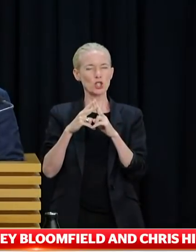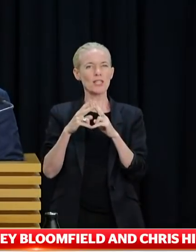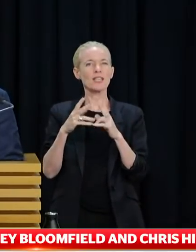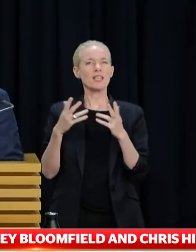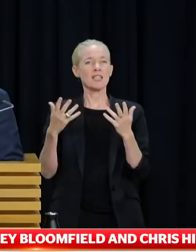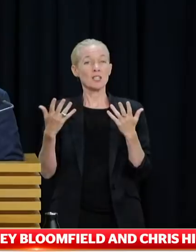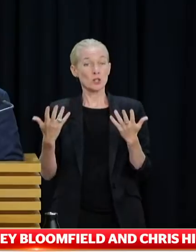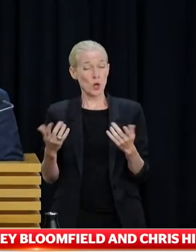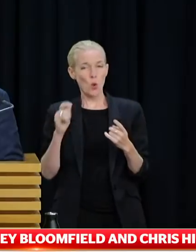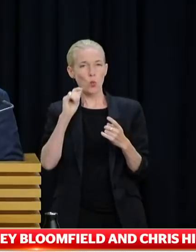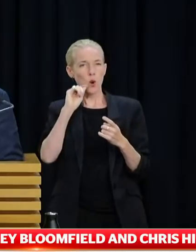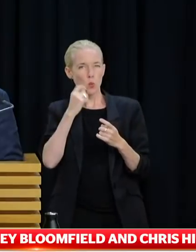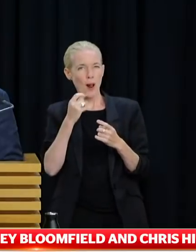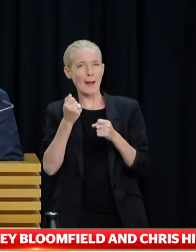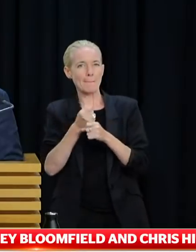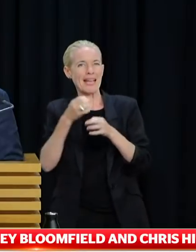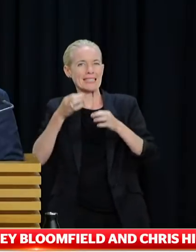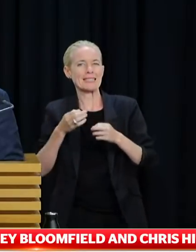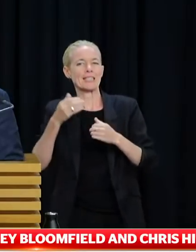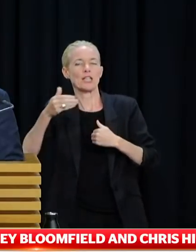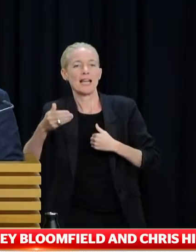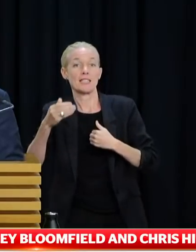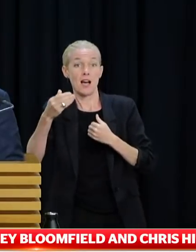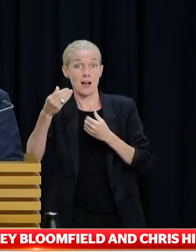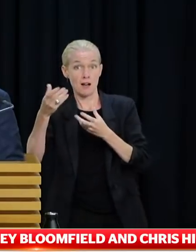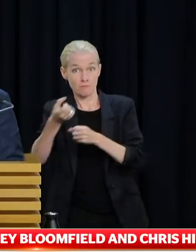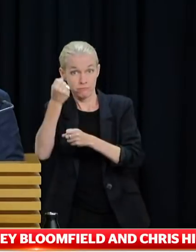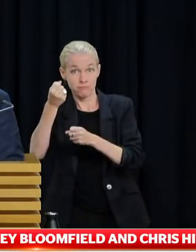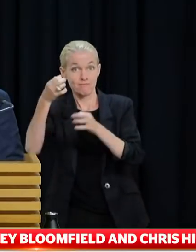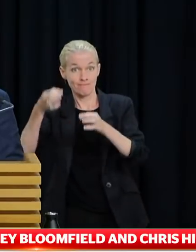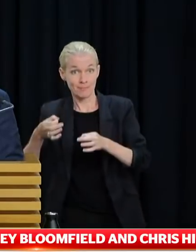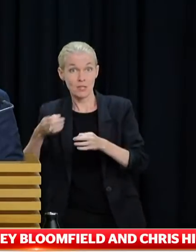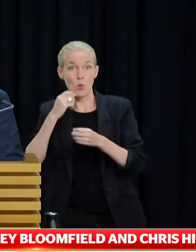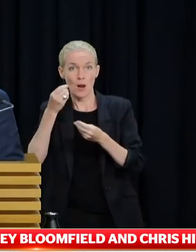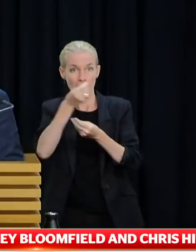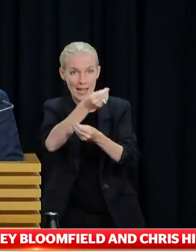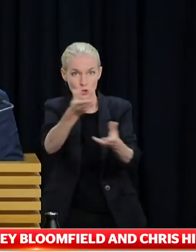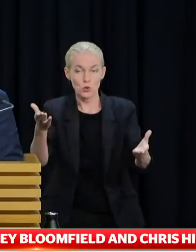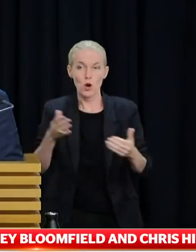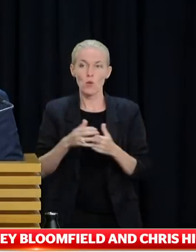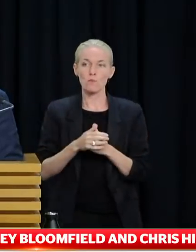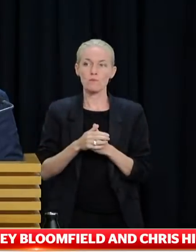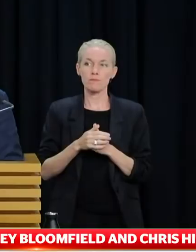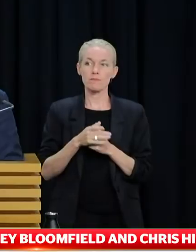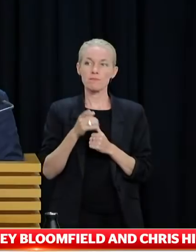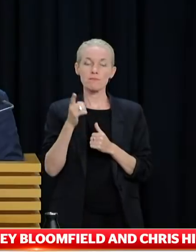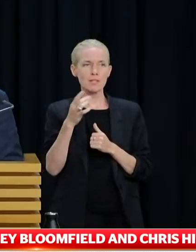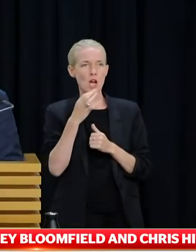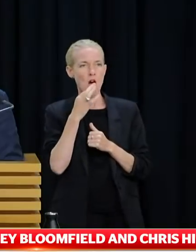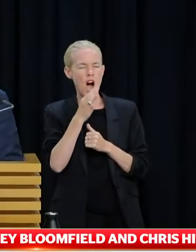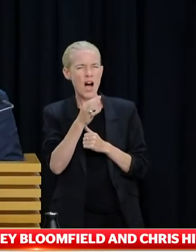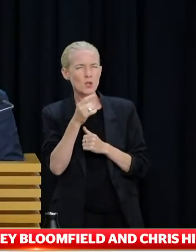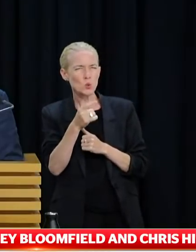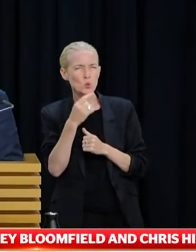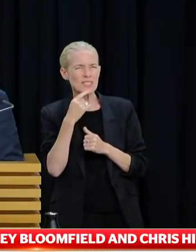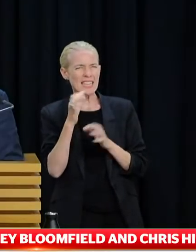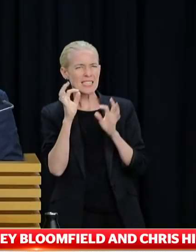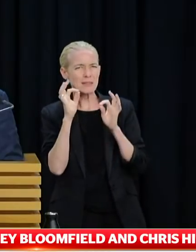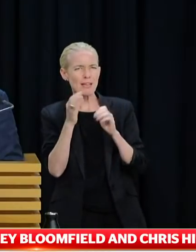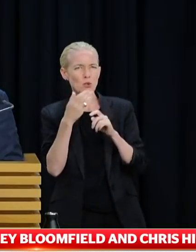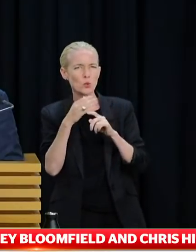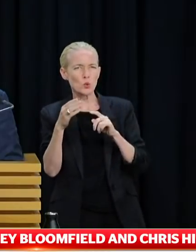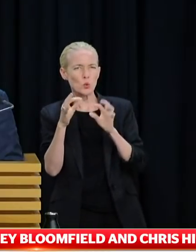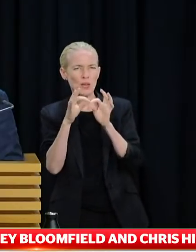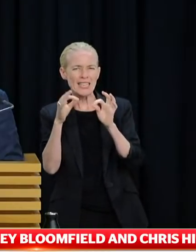to when we start to roll out to those additional groups. And what's special about the new needles that have been imported? Is it that they have less dead